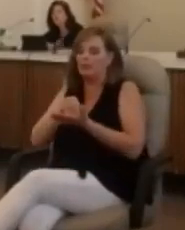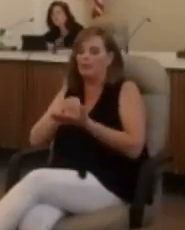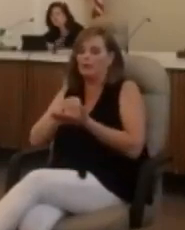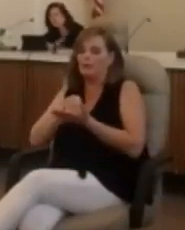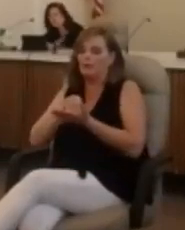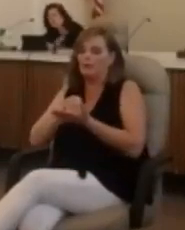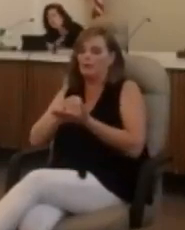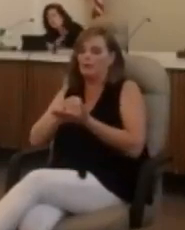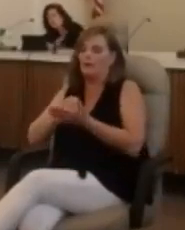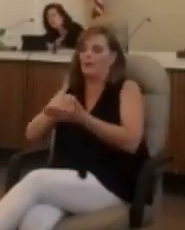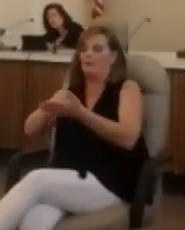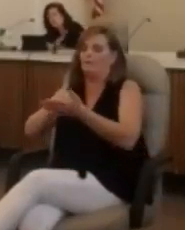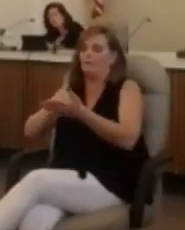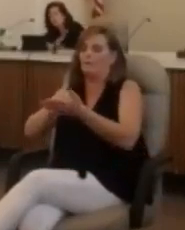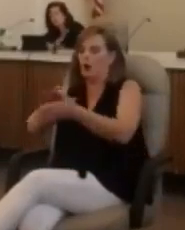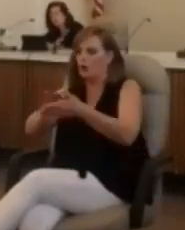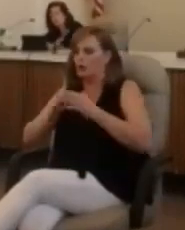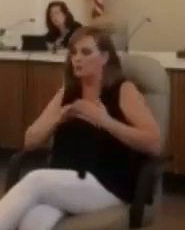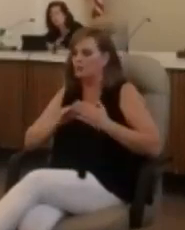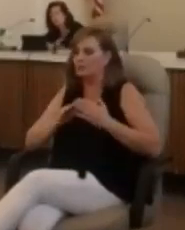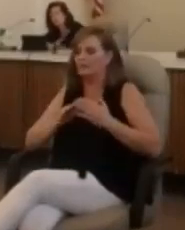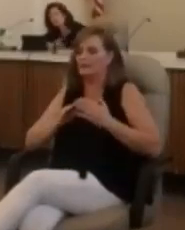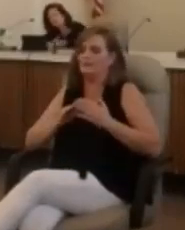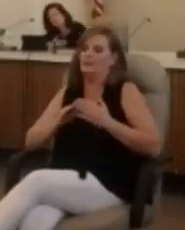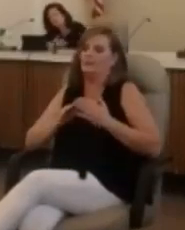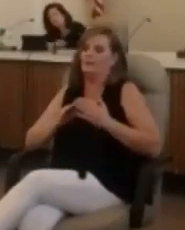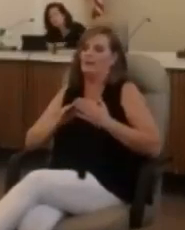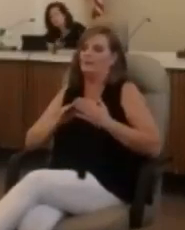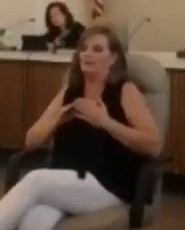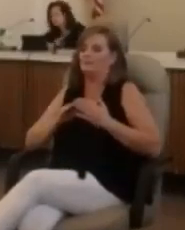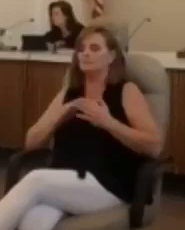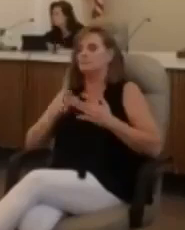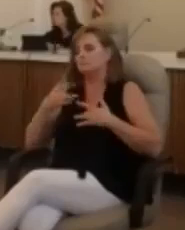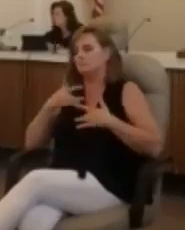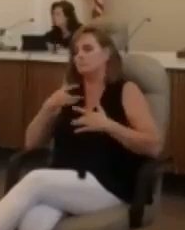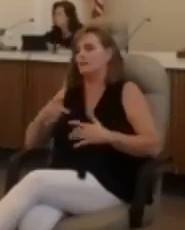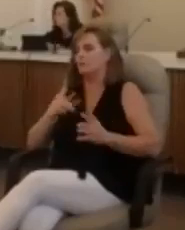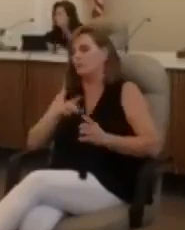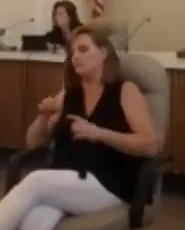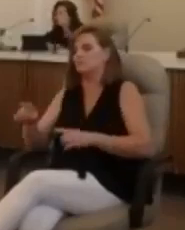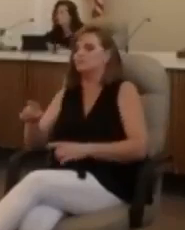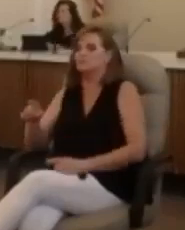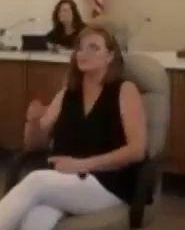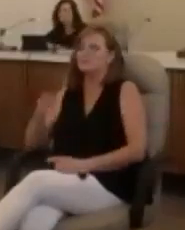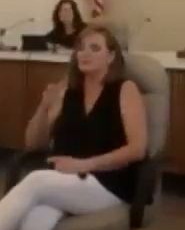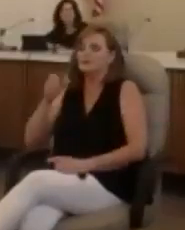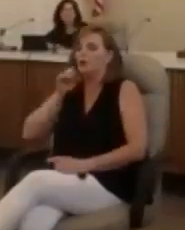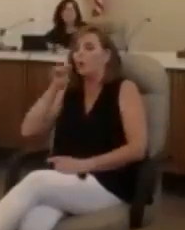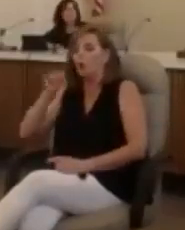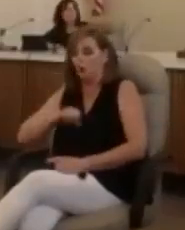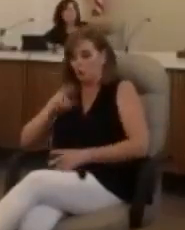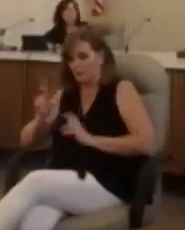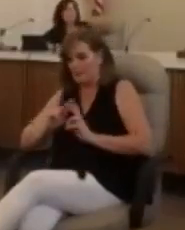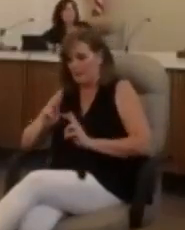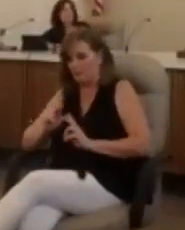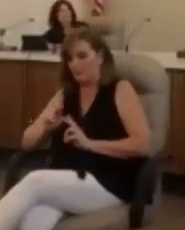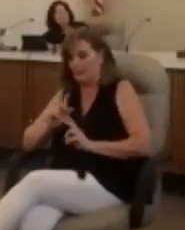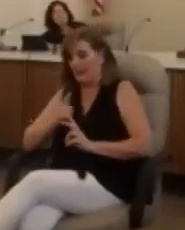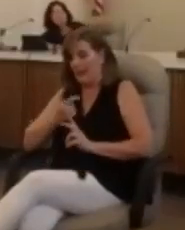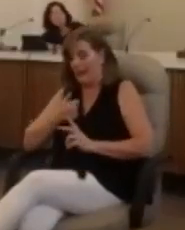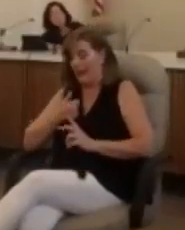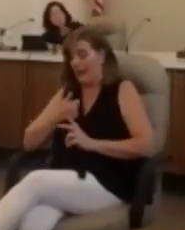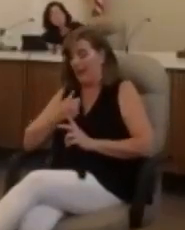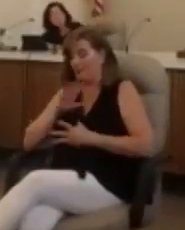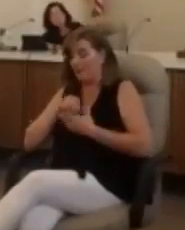which is going to go towards, I would think, more of the senior population, which I am part of. And, you know, and you